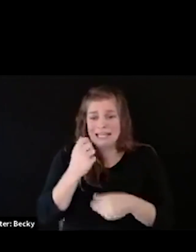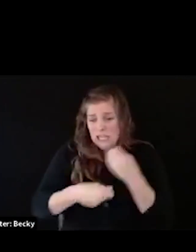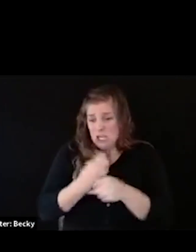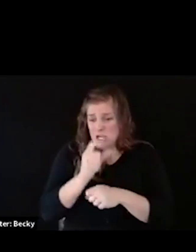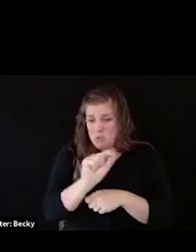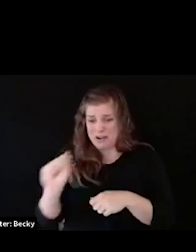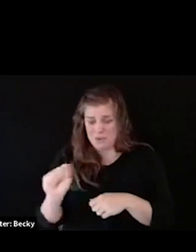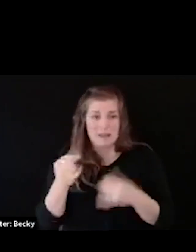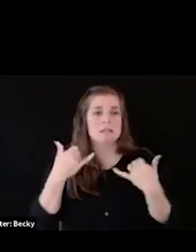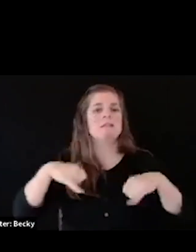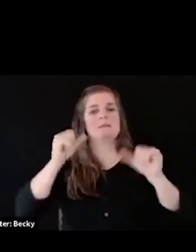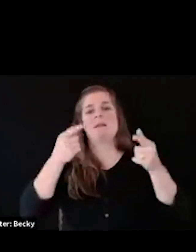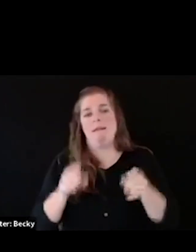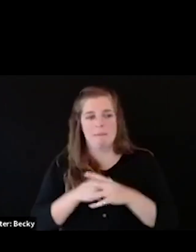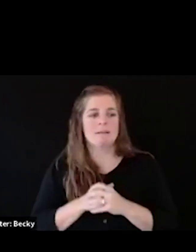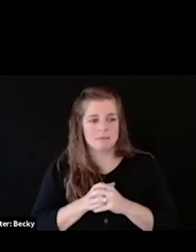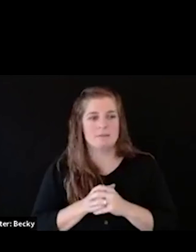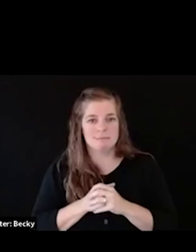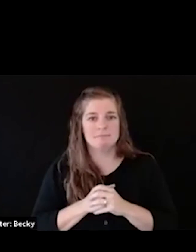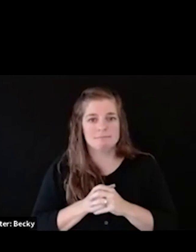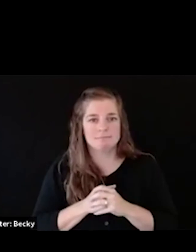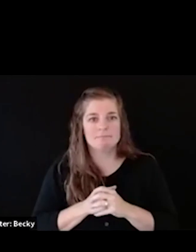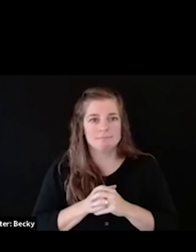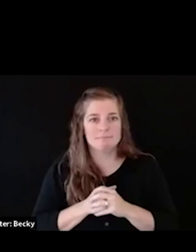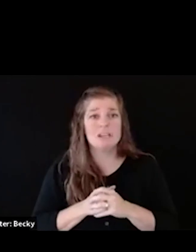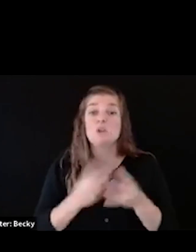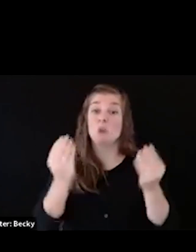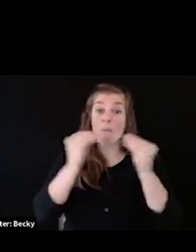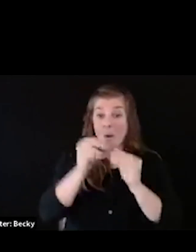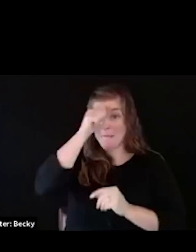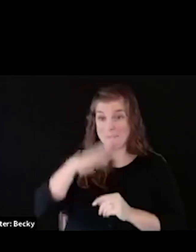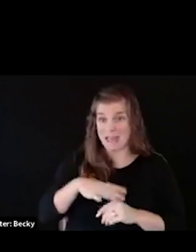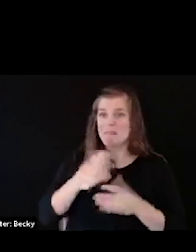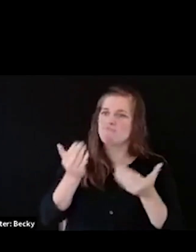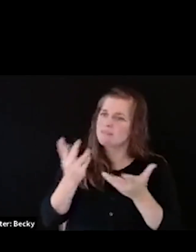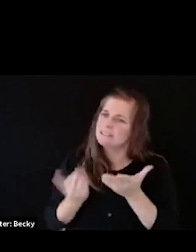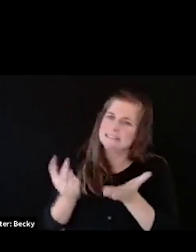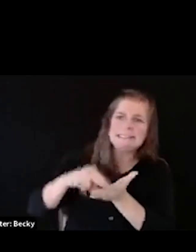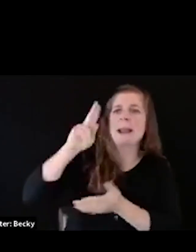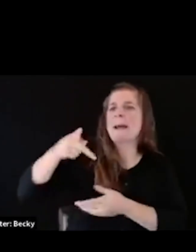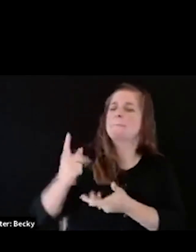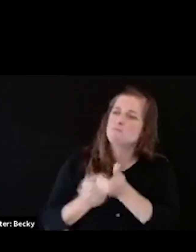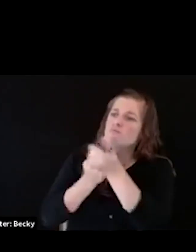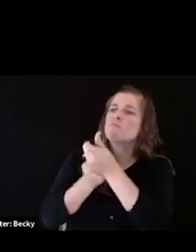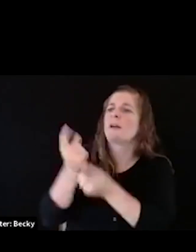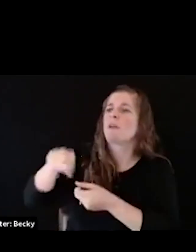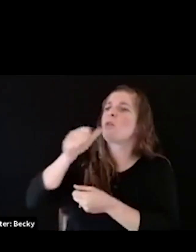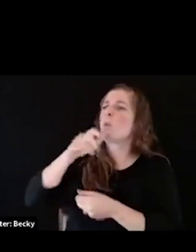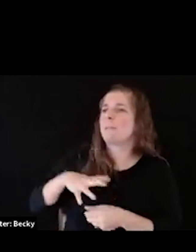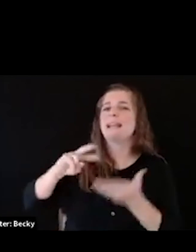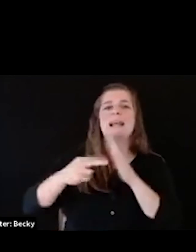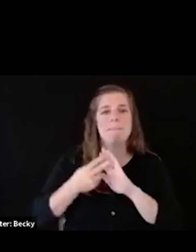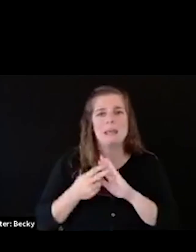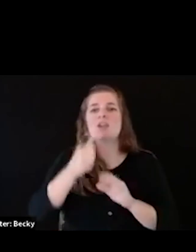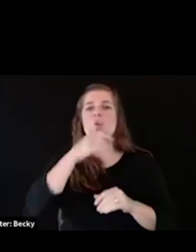up and stand with those women, the more, the less that those women will have to take on their own, if